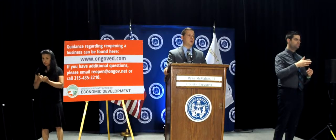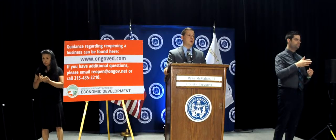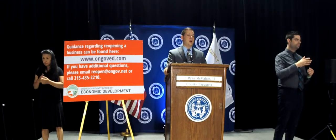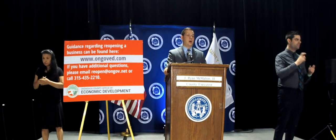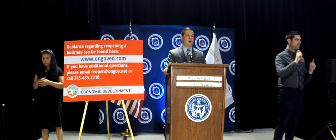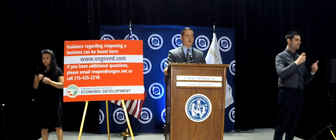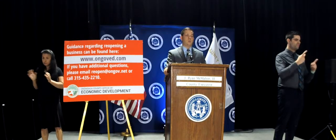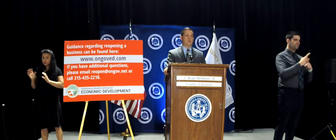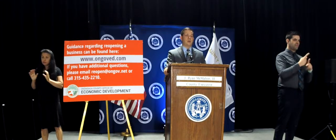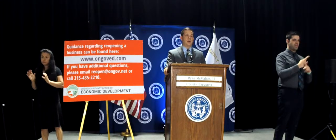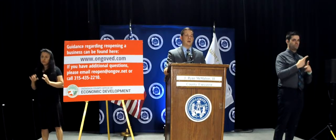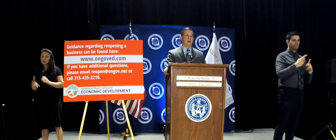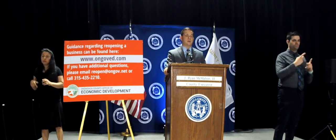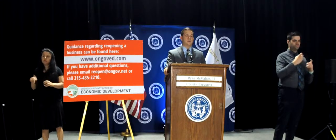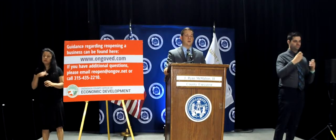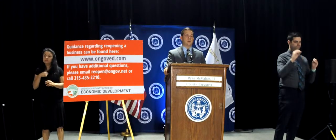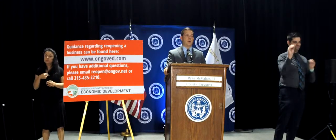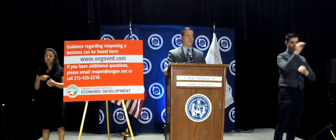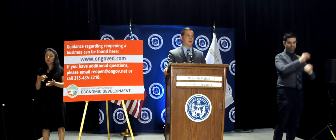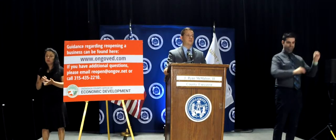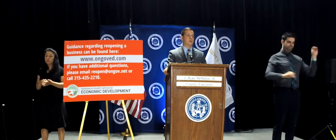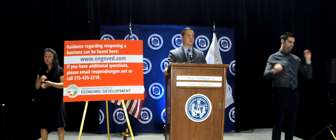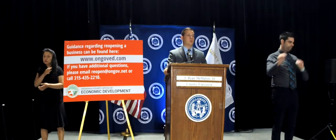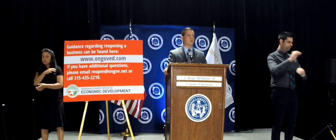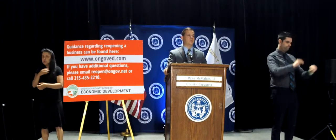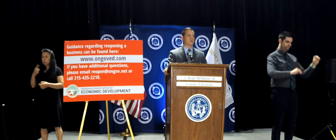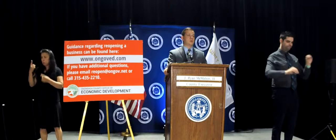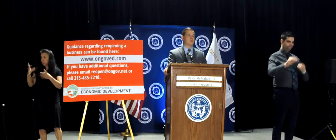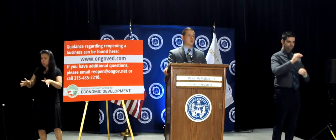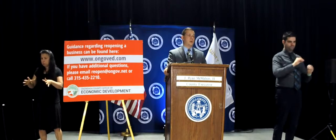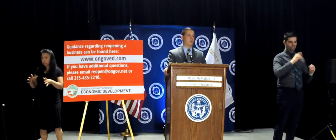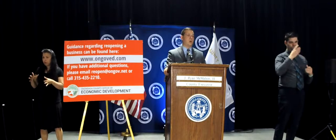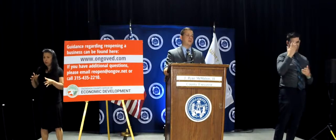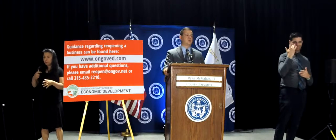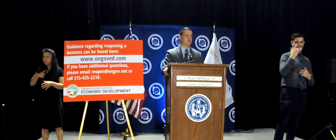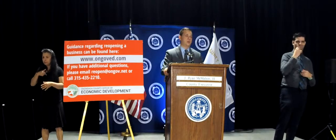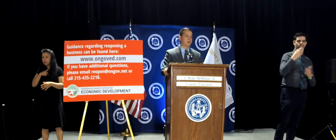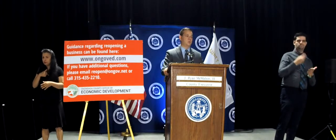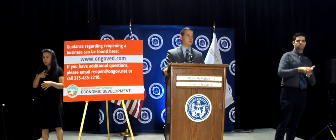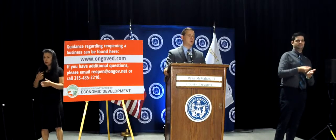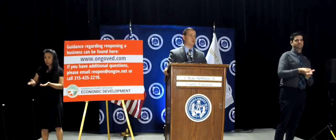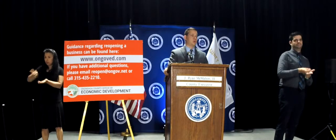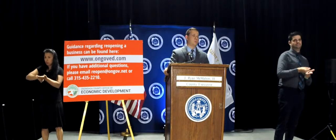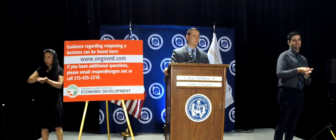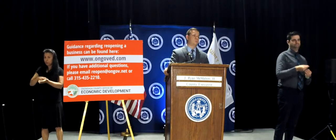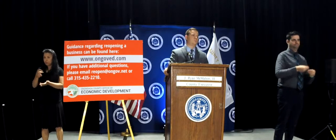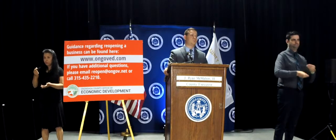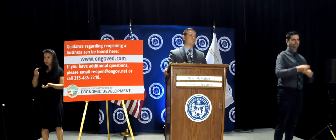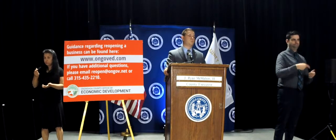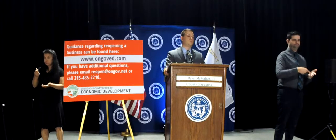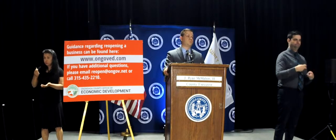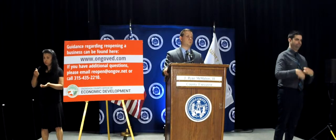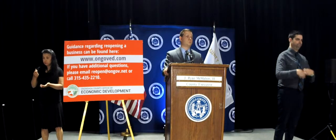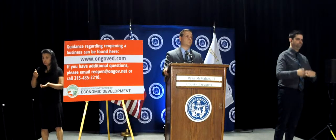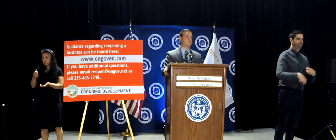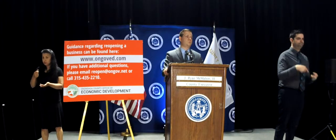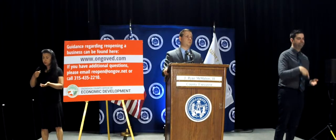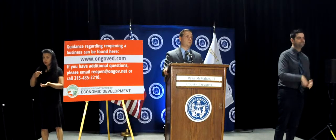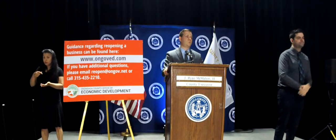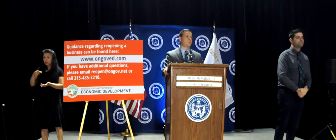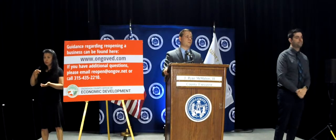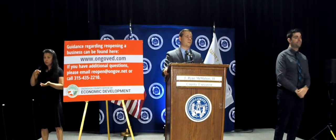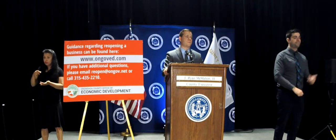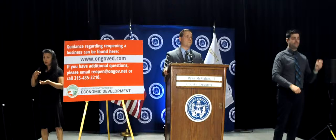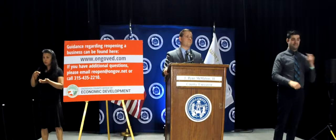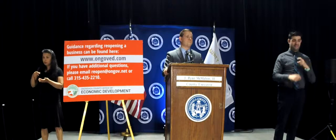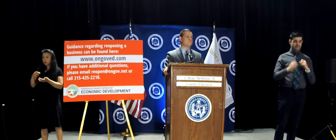surcharge, we then certainly probably have to make moves sooner than we want to related to restructuring. At this point, you have no idea how many